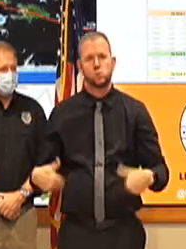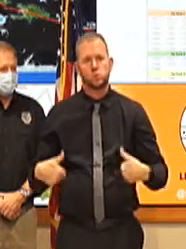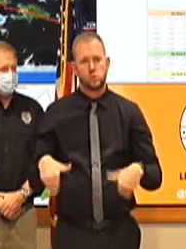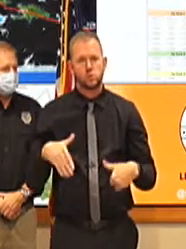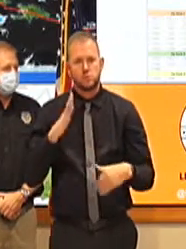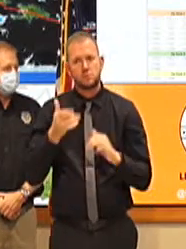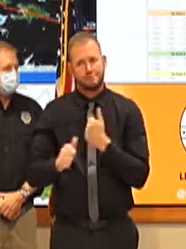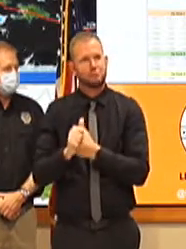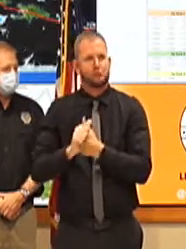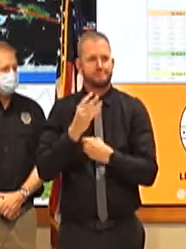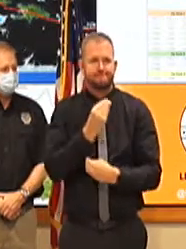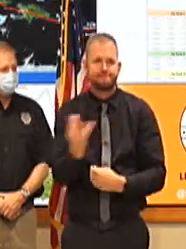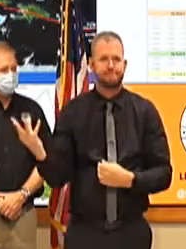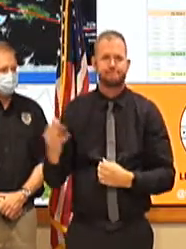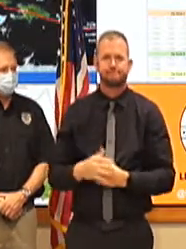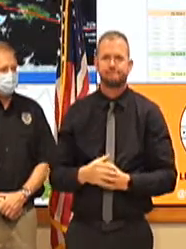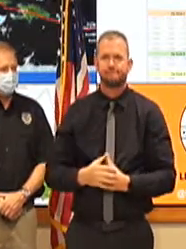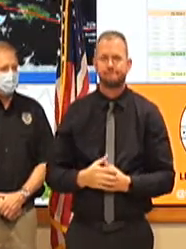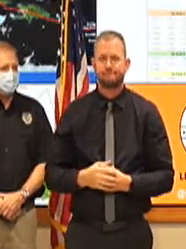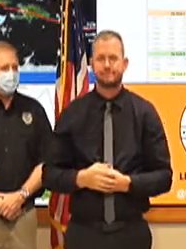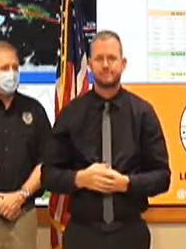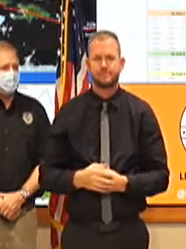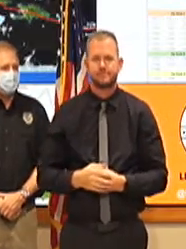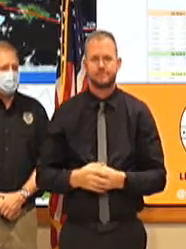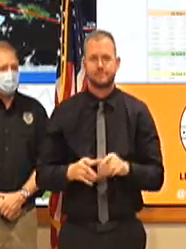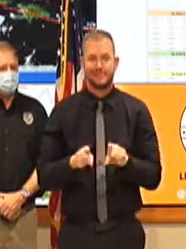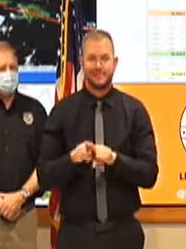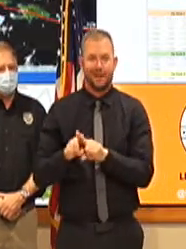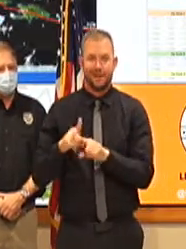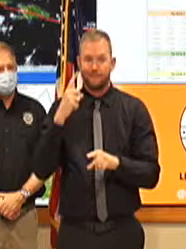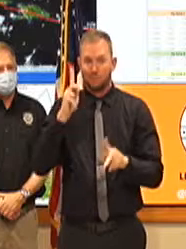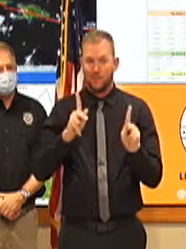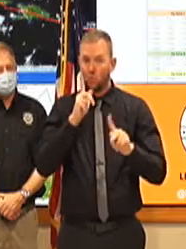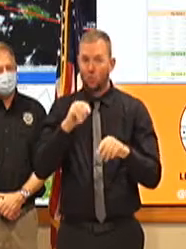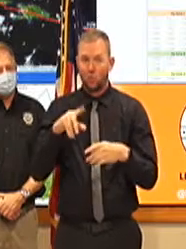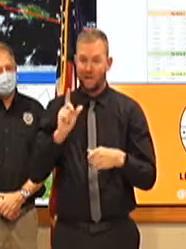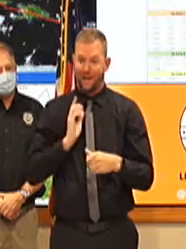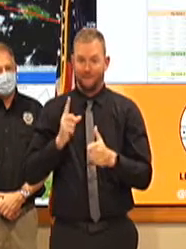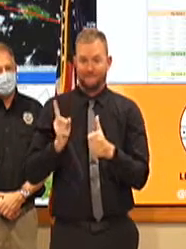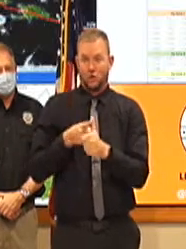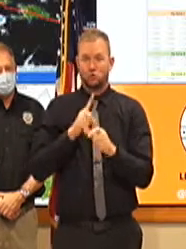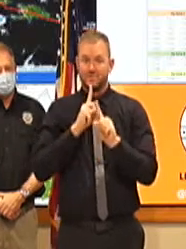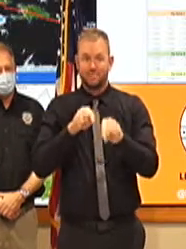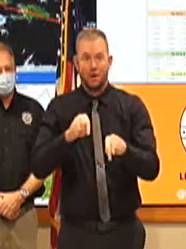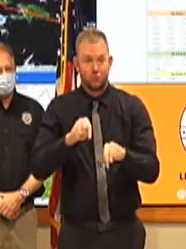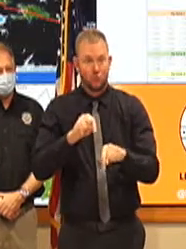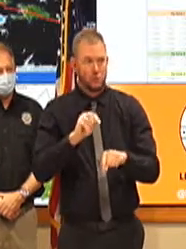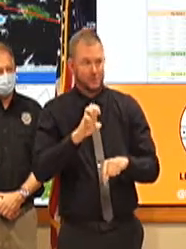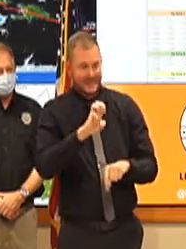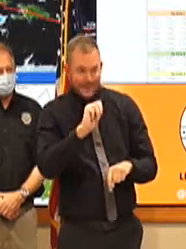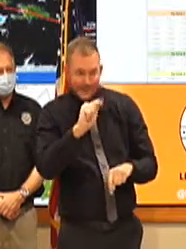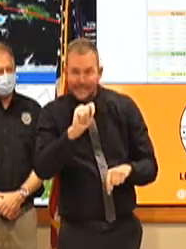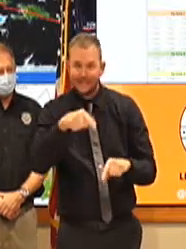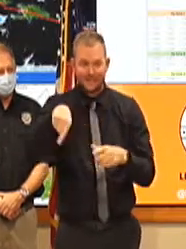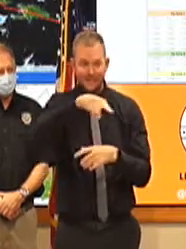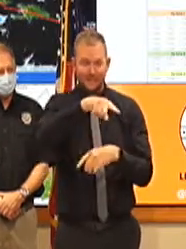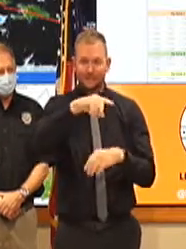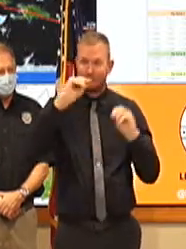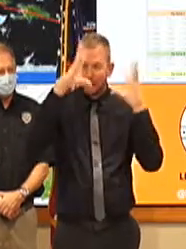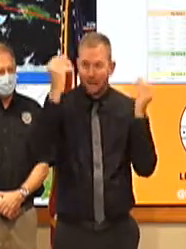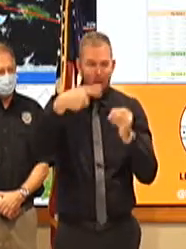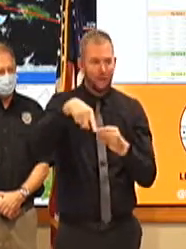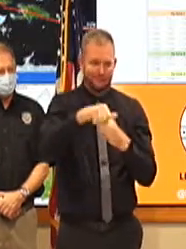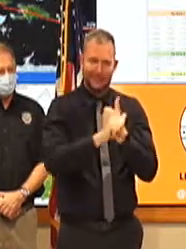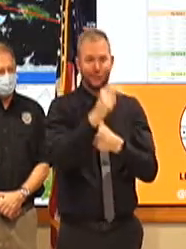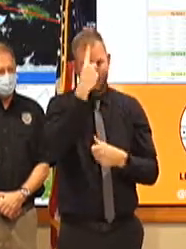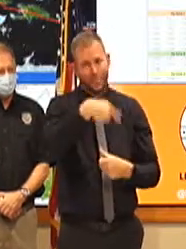dangerous for our first responders to be out there. So at 8 p.m. tomorrow, if not sooner,